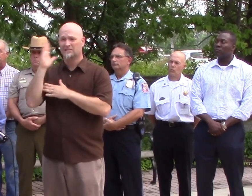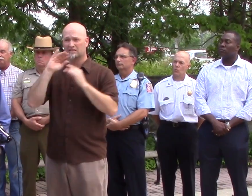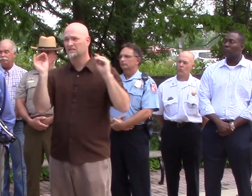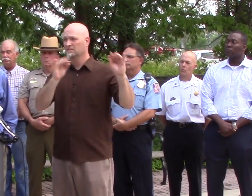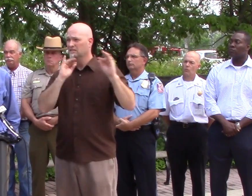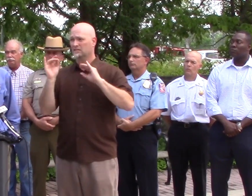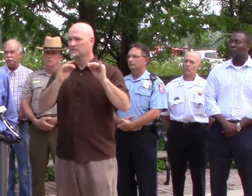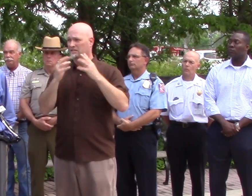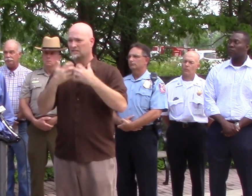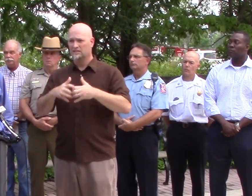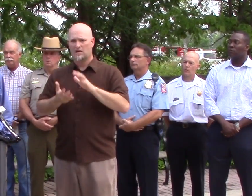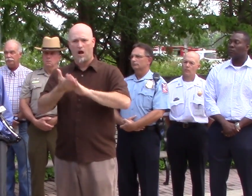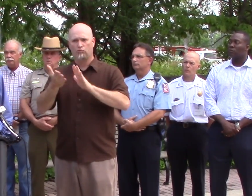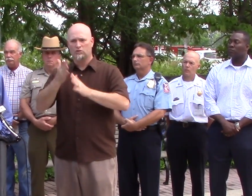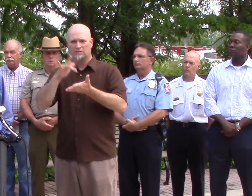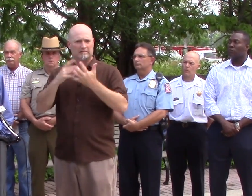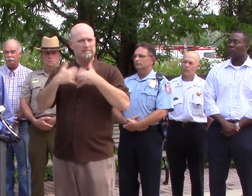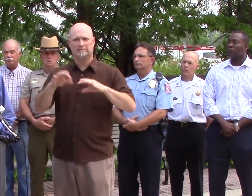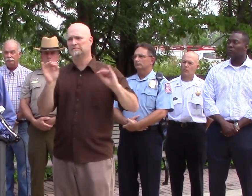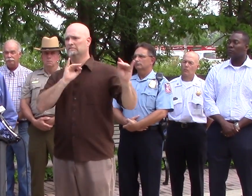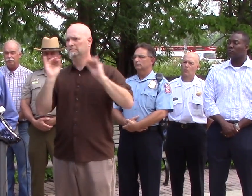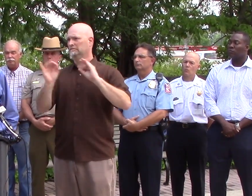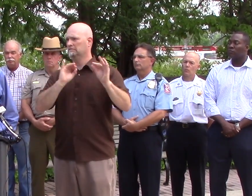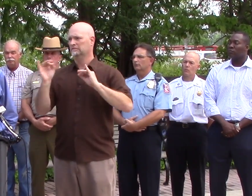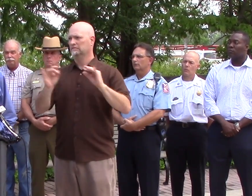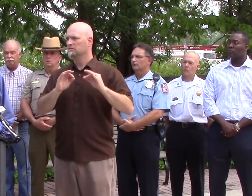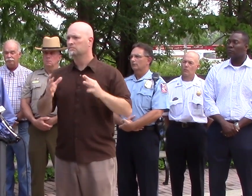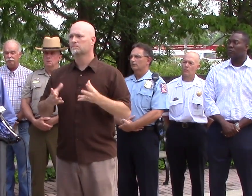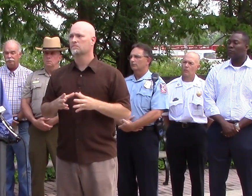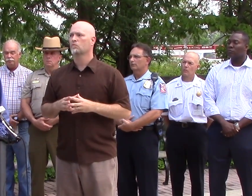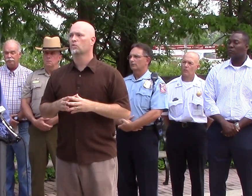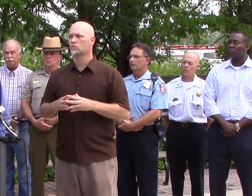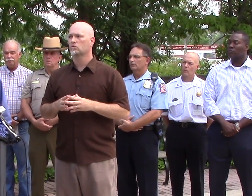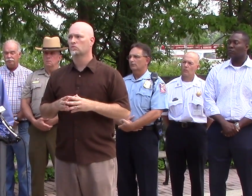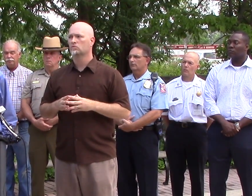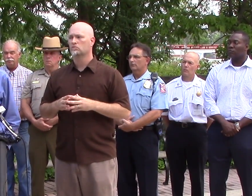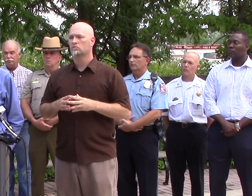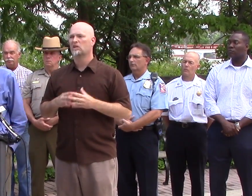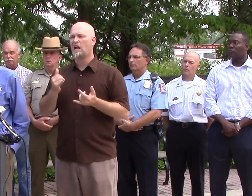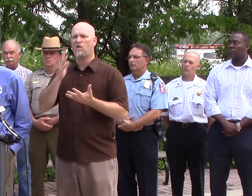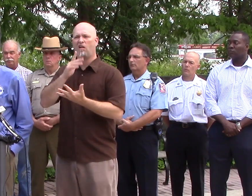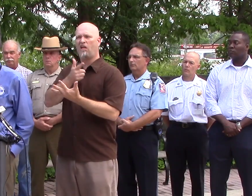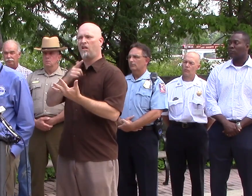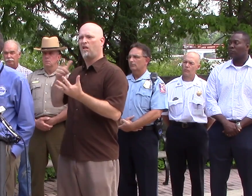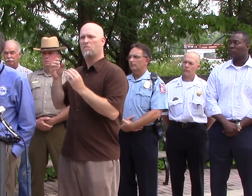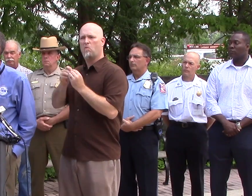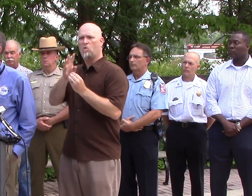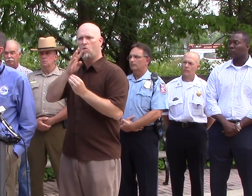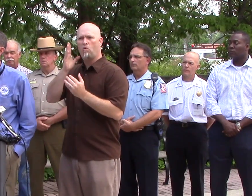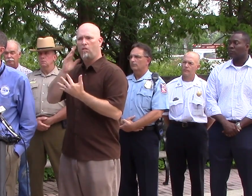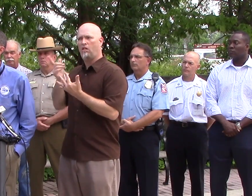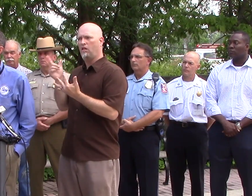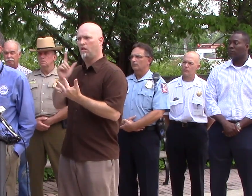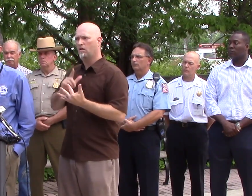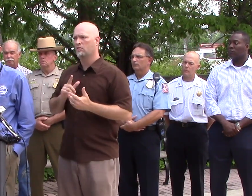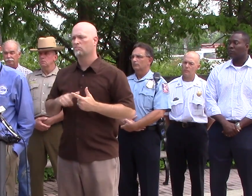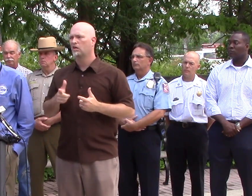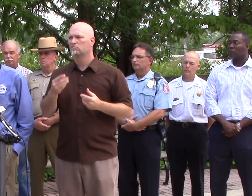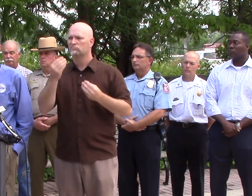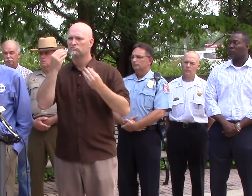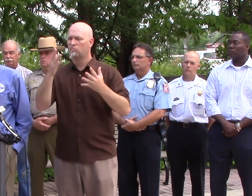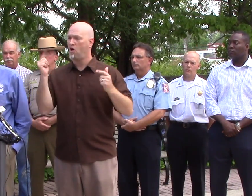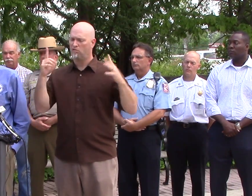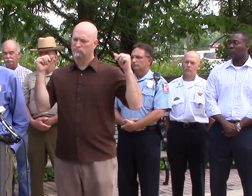operations center open. You're going to hear from some of those representatives, but it's pretty much been all hands on deck here with all county